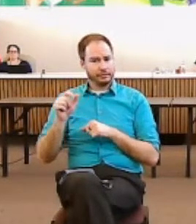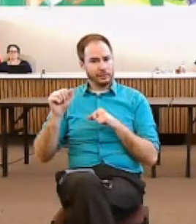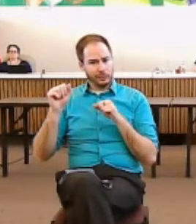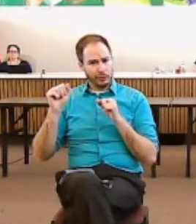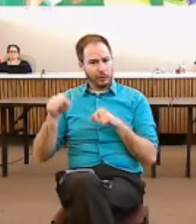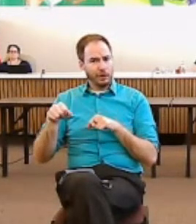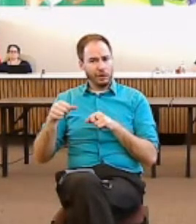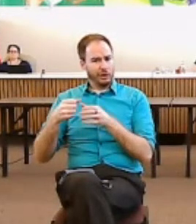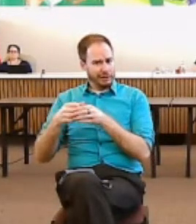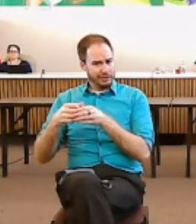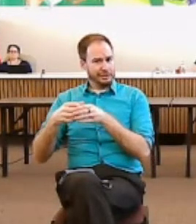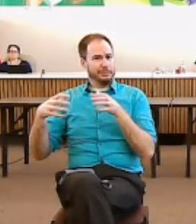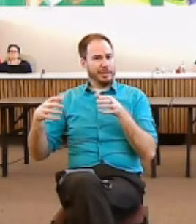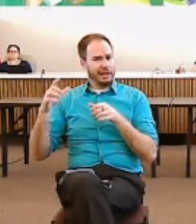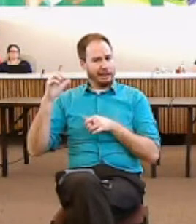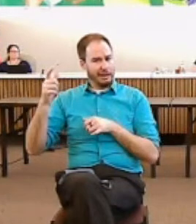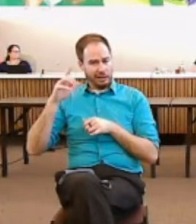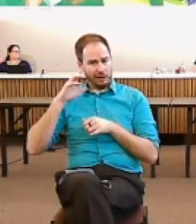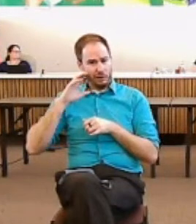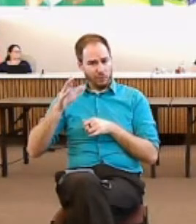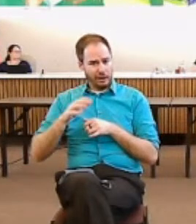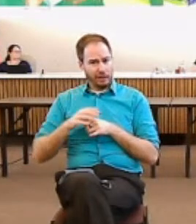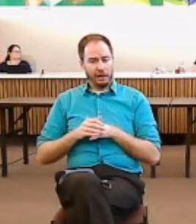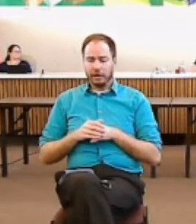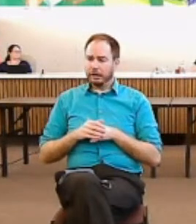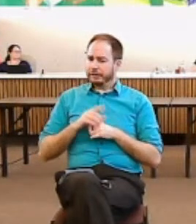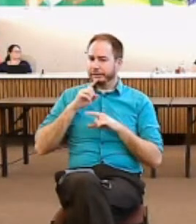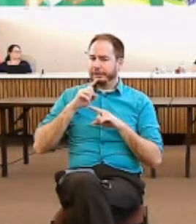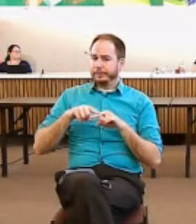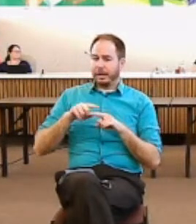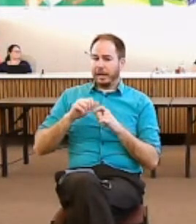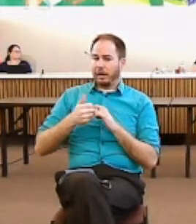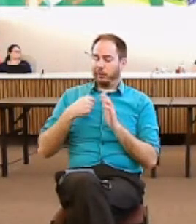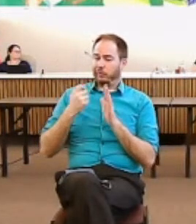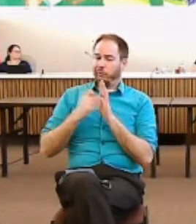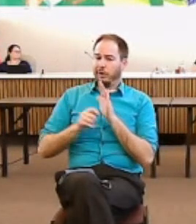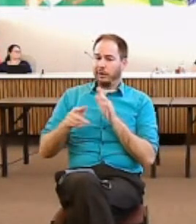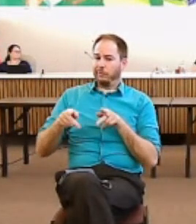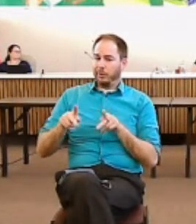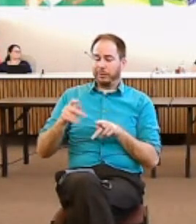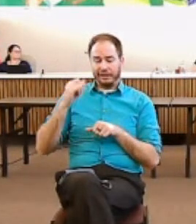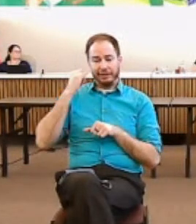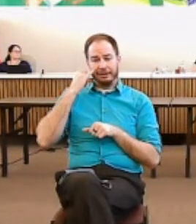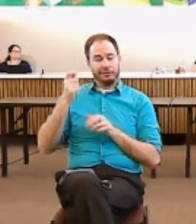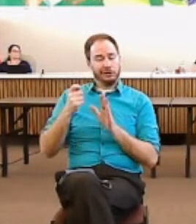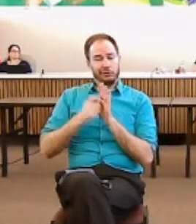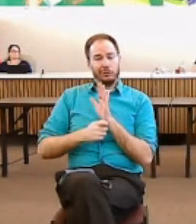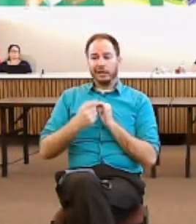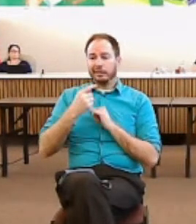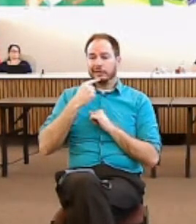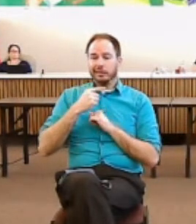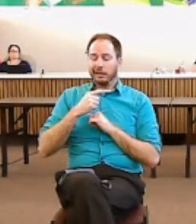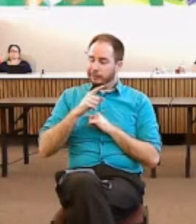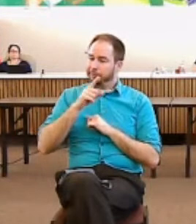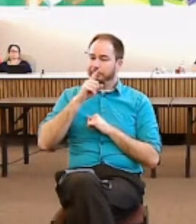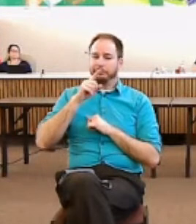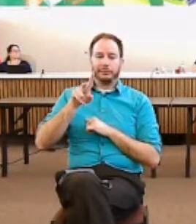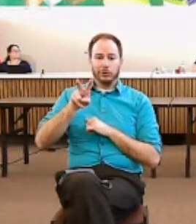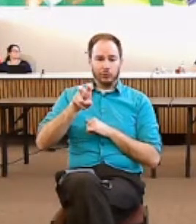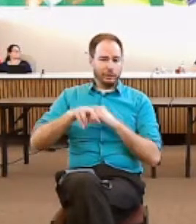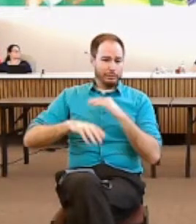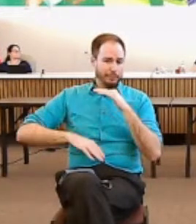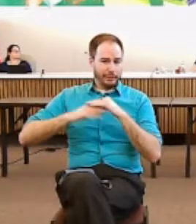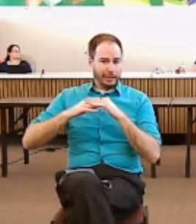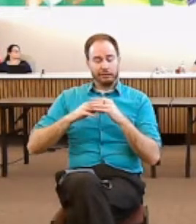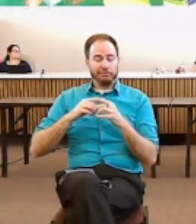be expanded later on? It depends how we write the special use permit. If the special use permit says for 200 units,